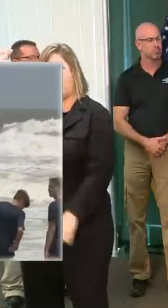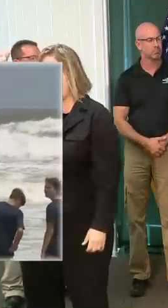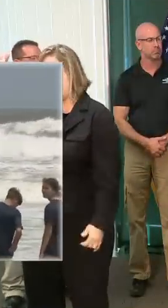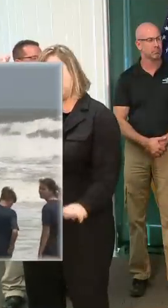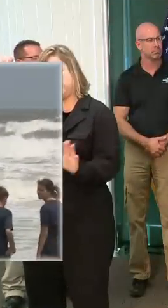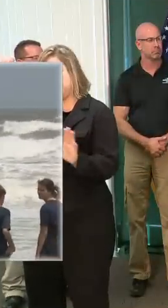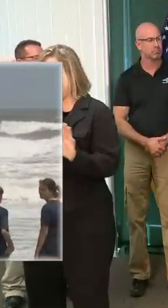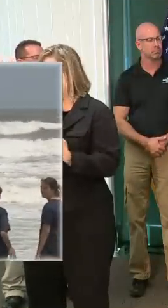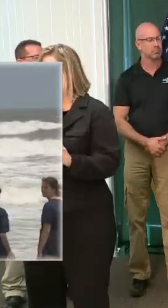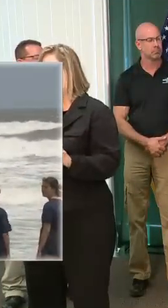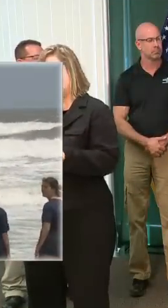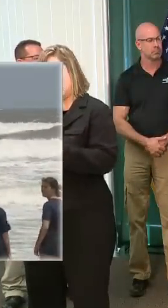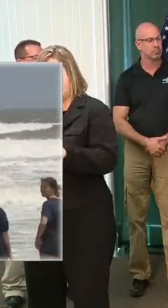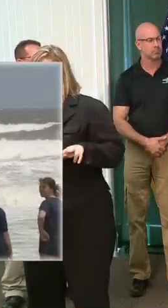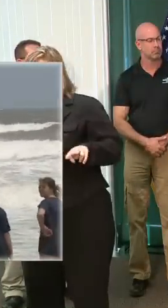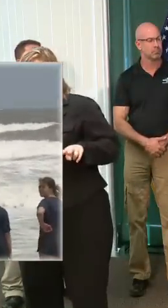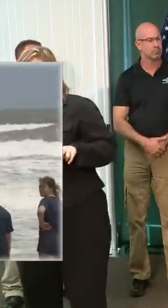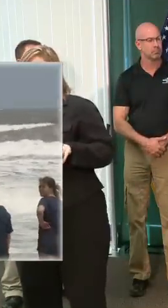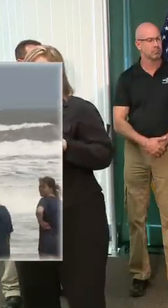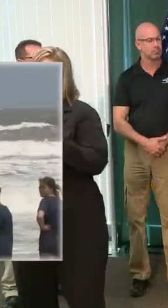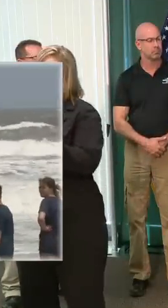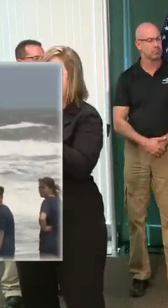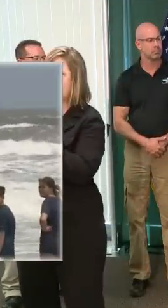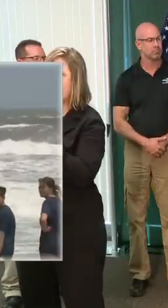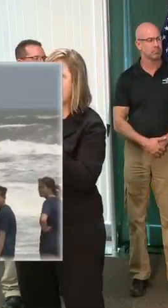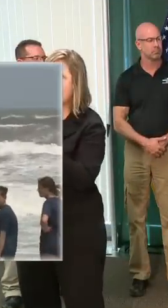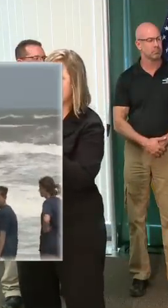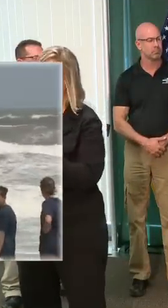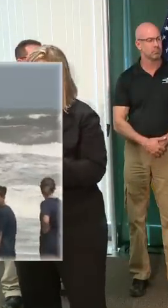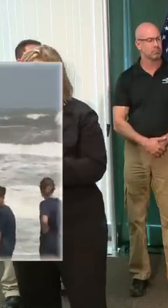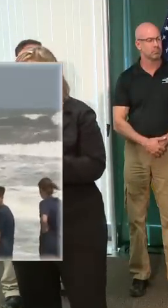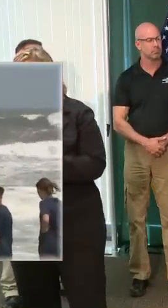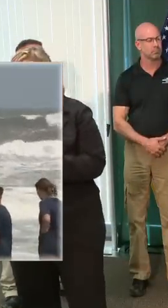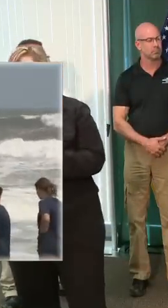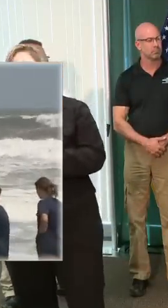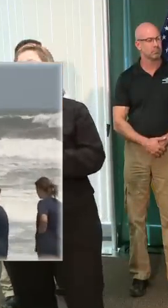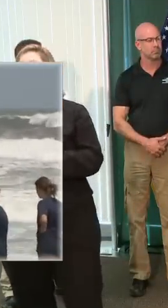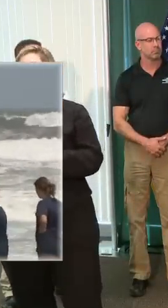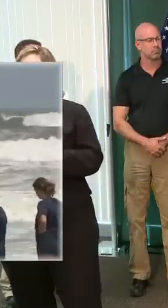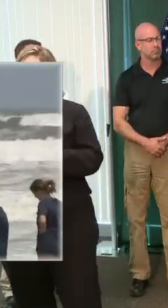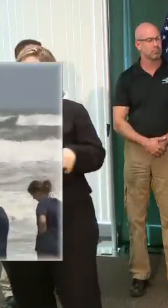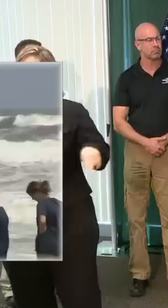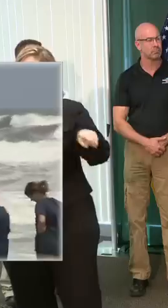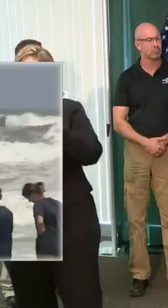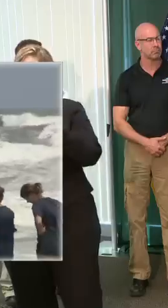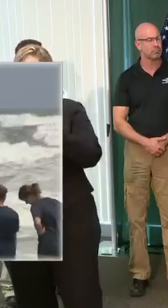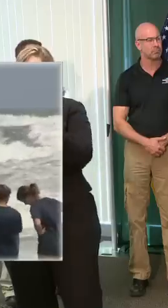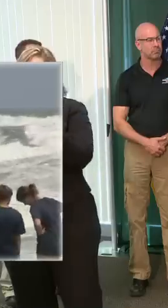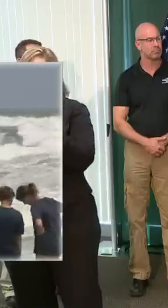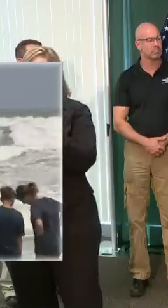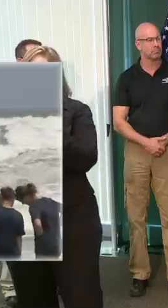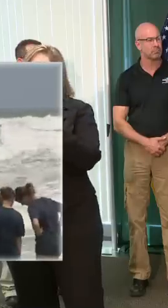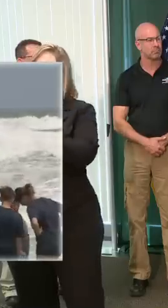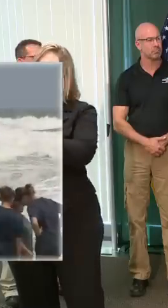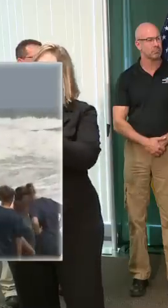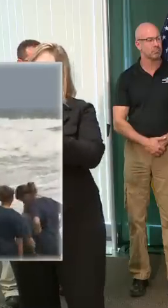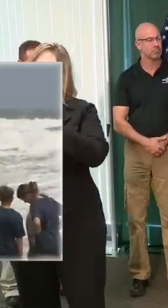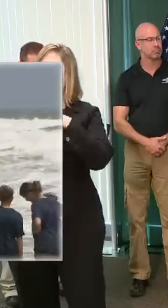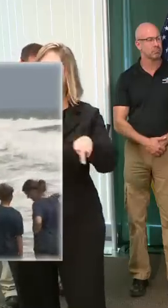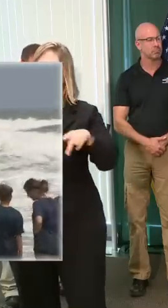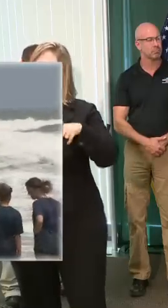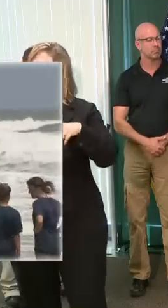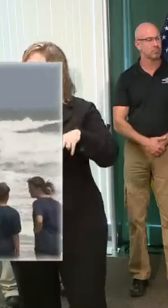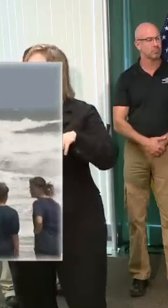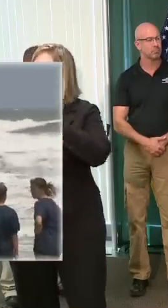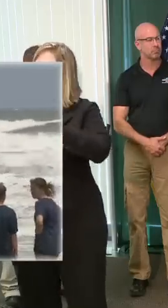very guarded on what you're doing. And last and certainly not least, I know a lot of people talk about hurricane parties, and I said